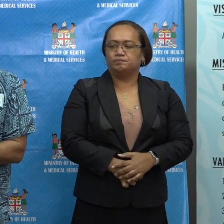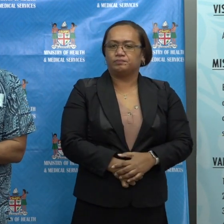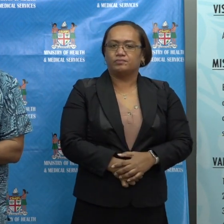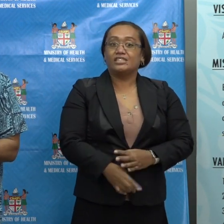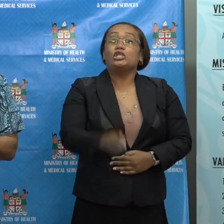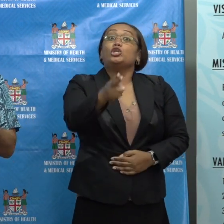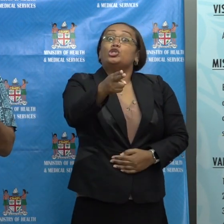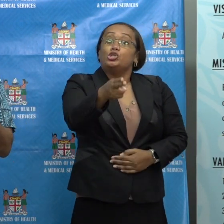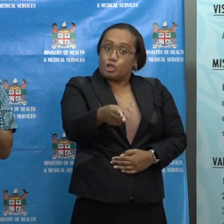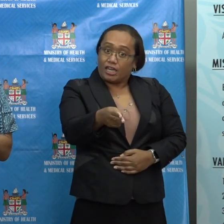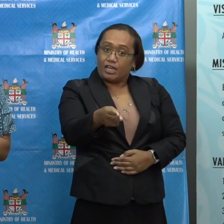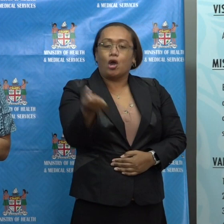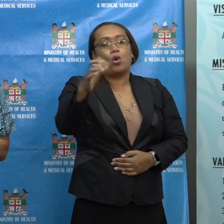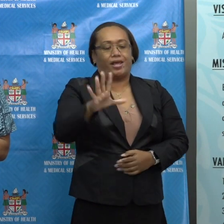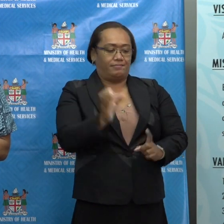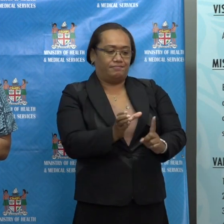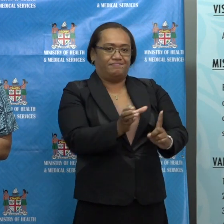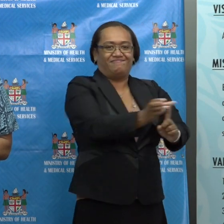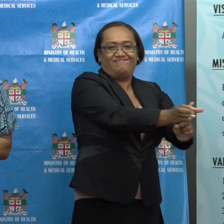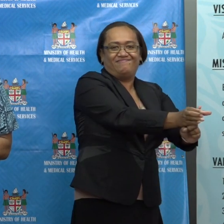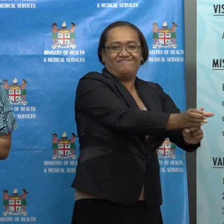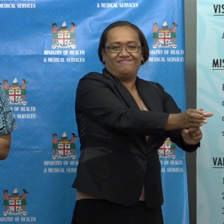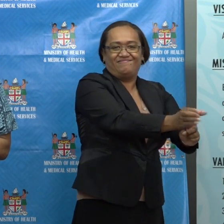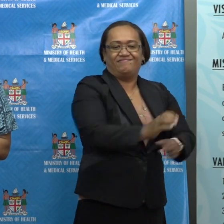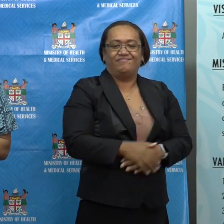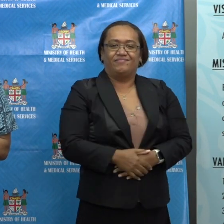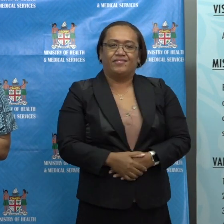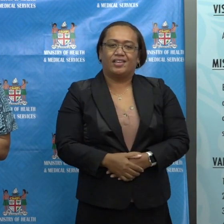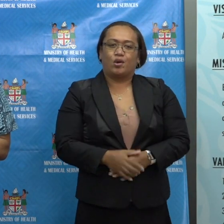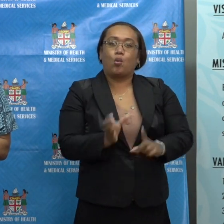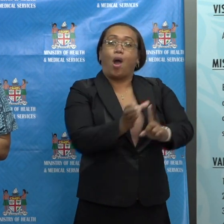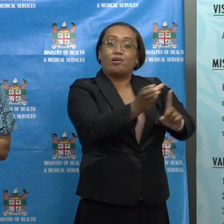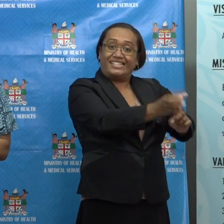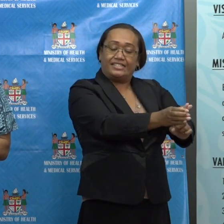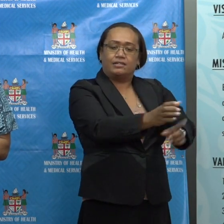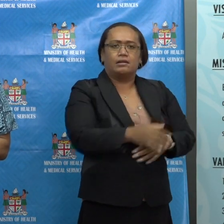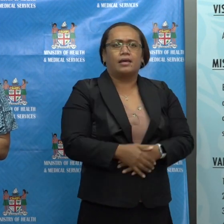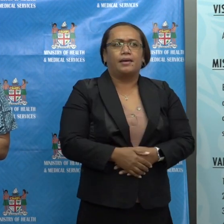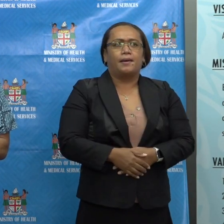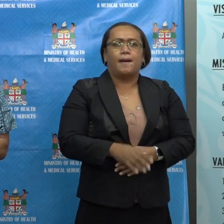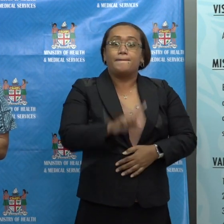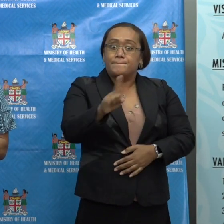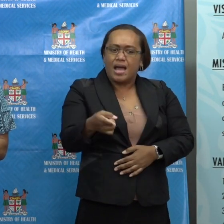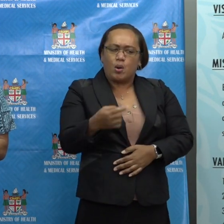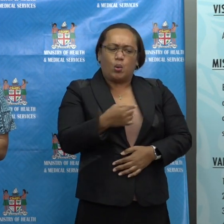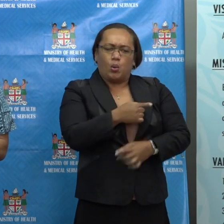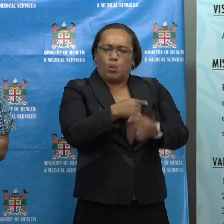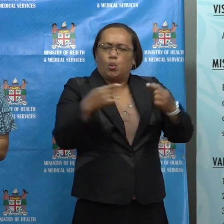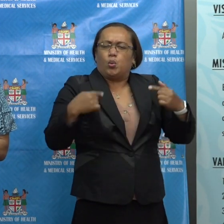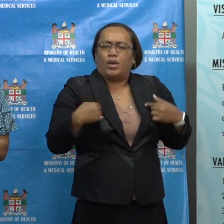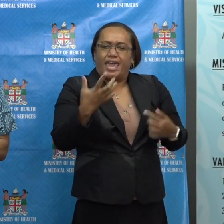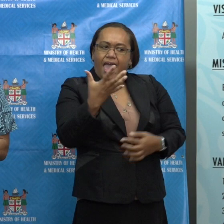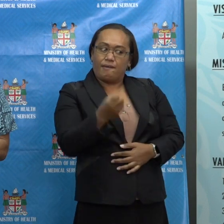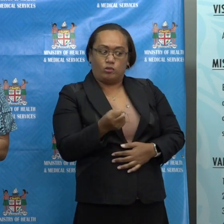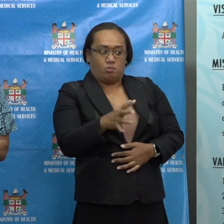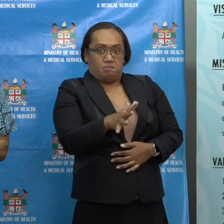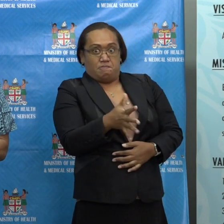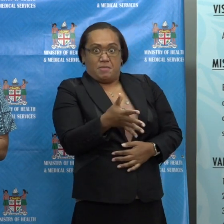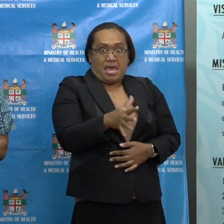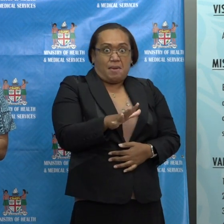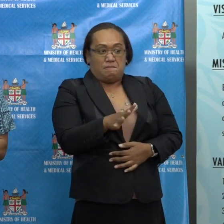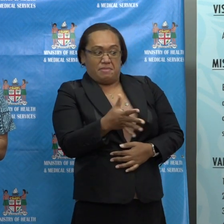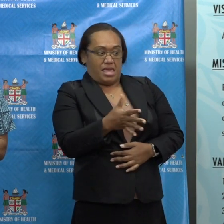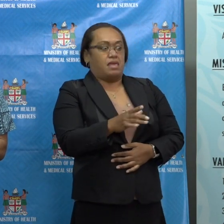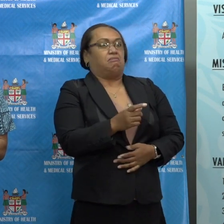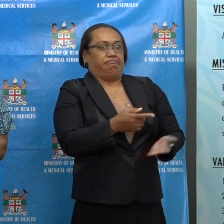has been placed in quarantine, but prudence requires us to treat this case as a possible